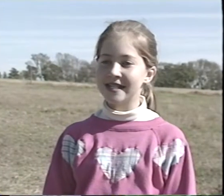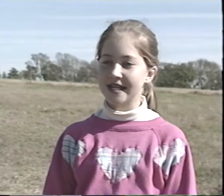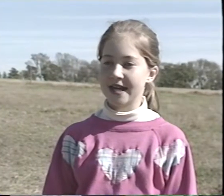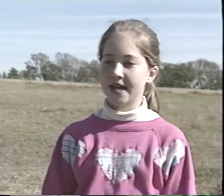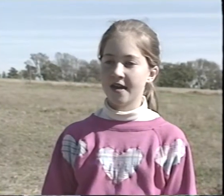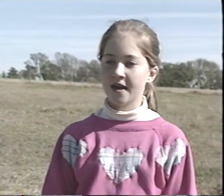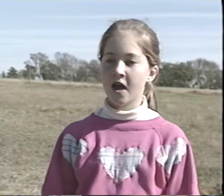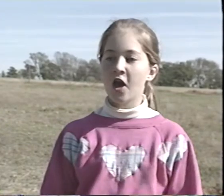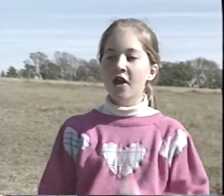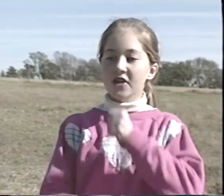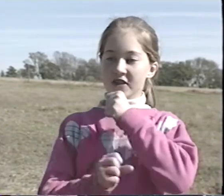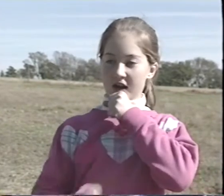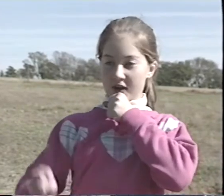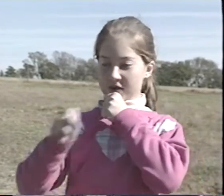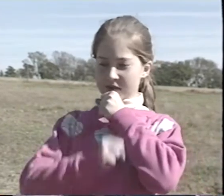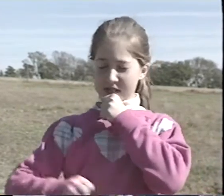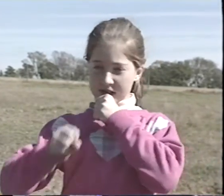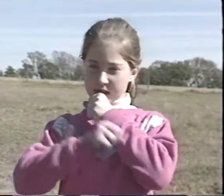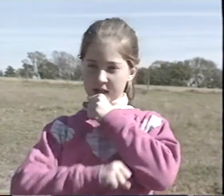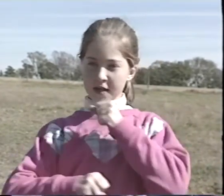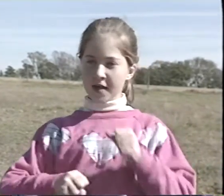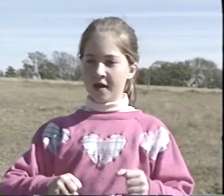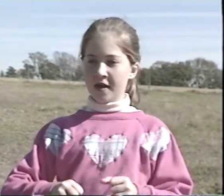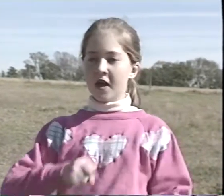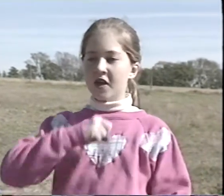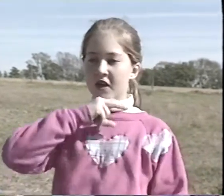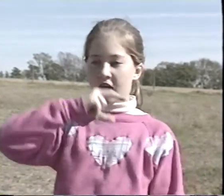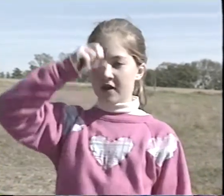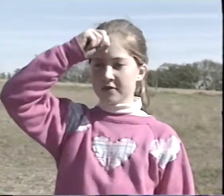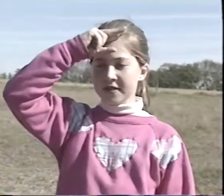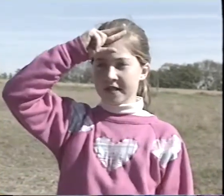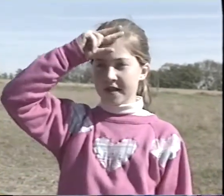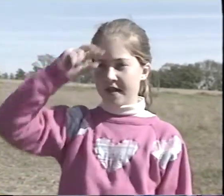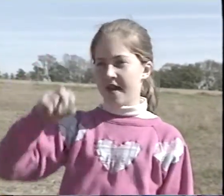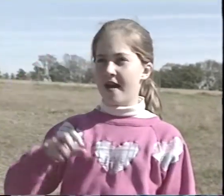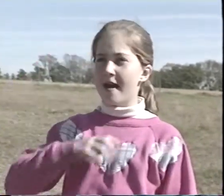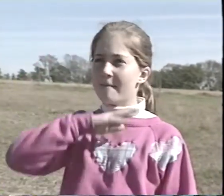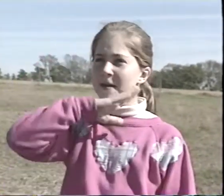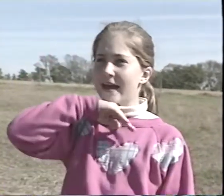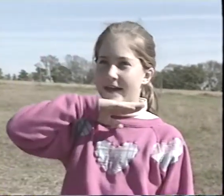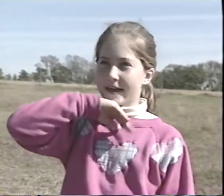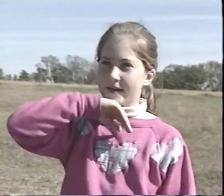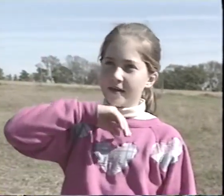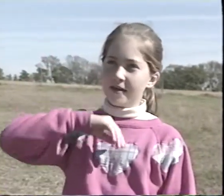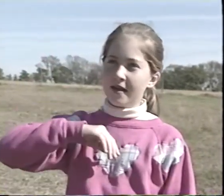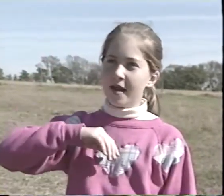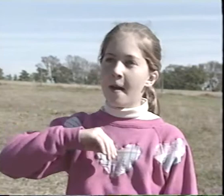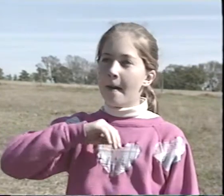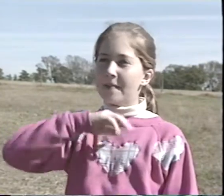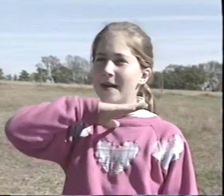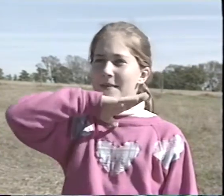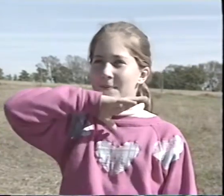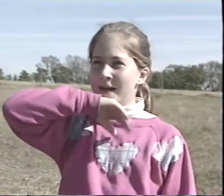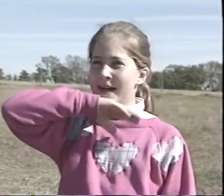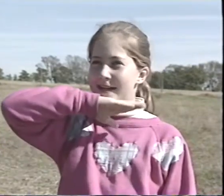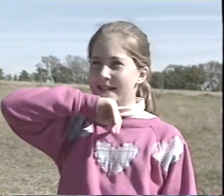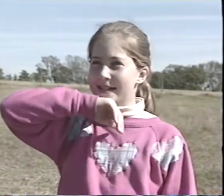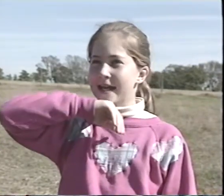see. Goat, goat, and pig. Baby pigs